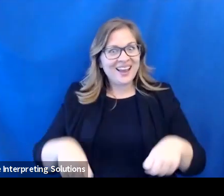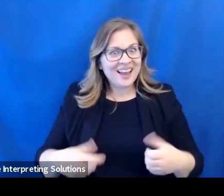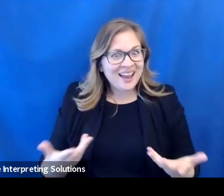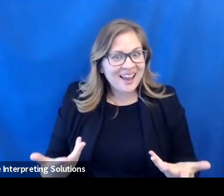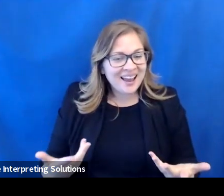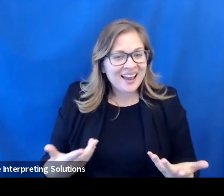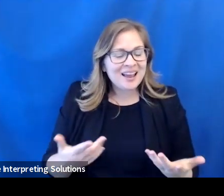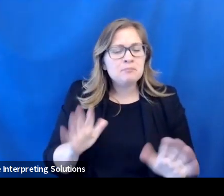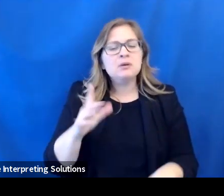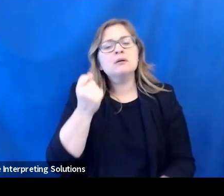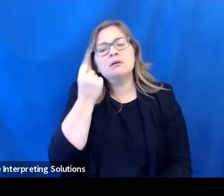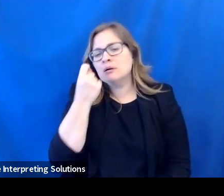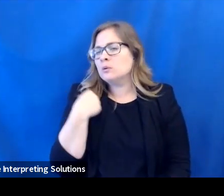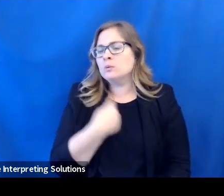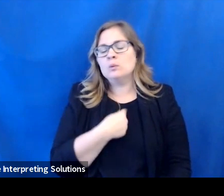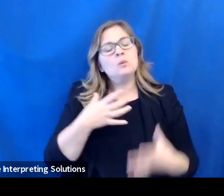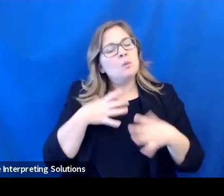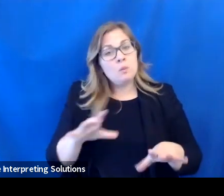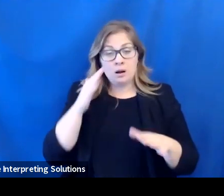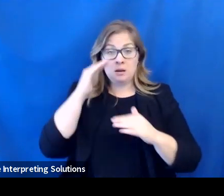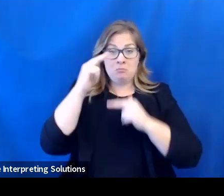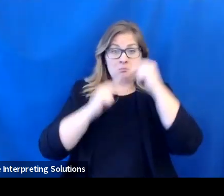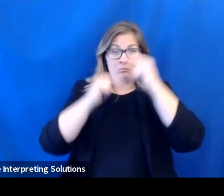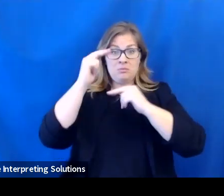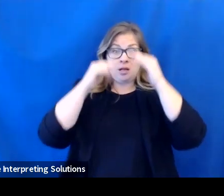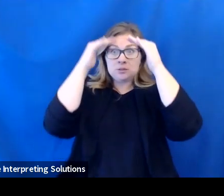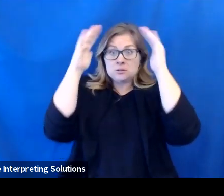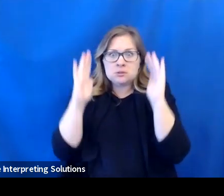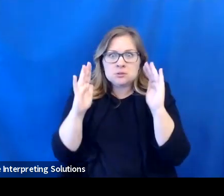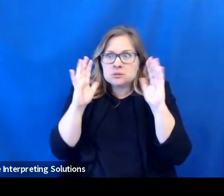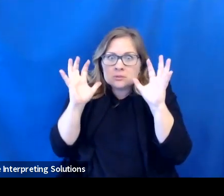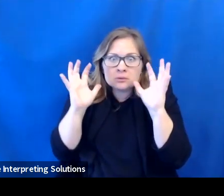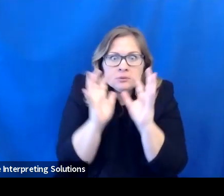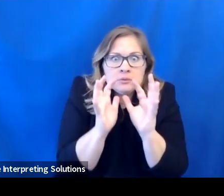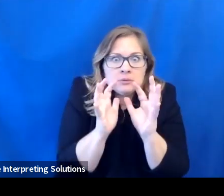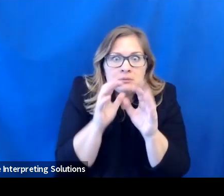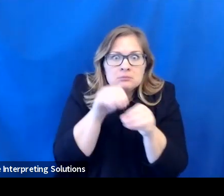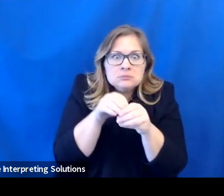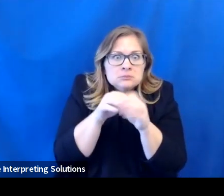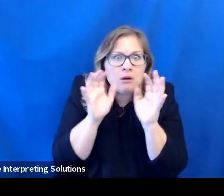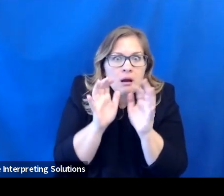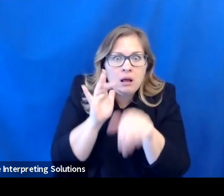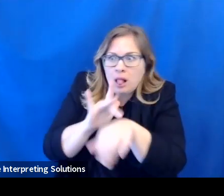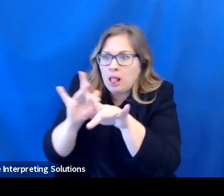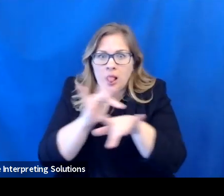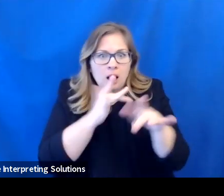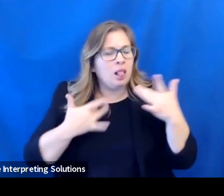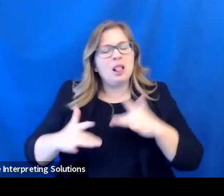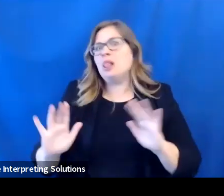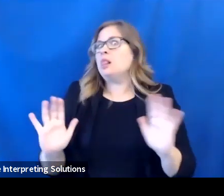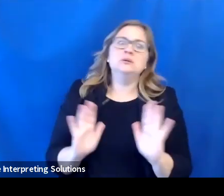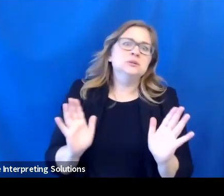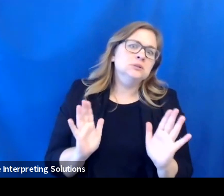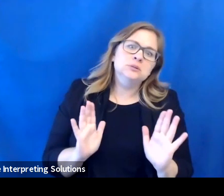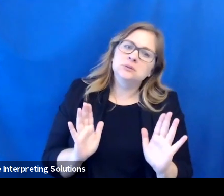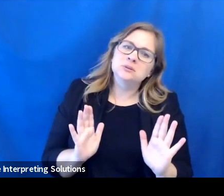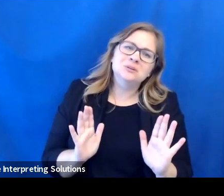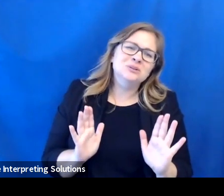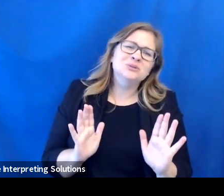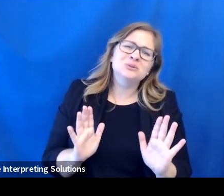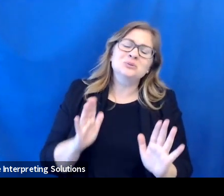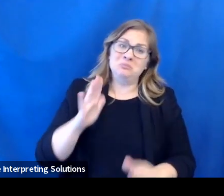in closed spaces or being in contact with one another. And so that's part of the executive order. It's part about keeping